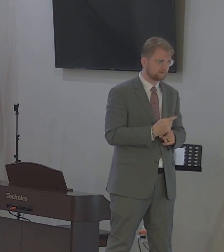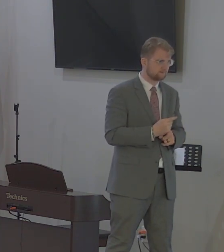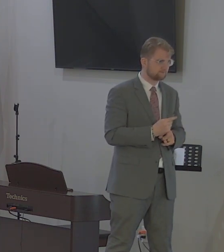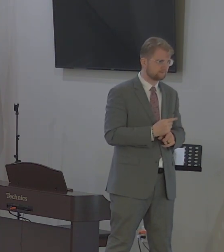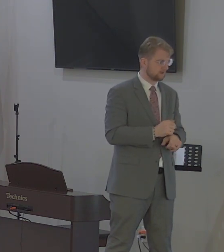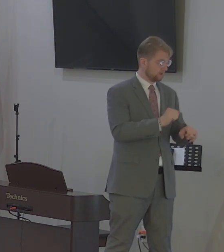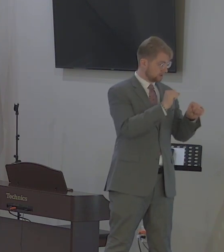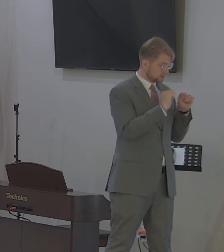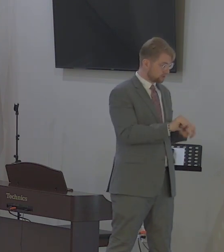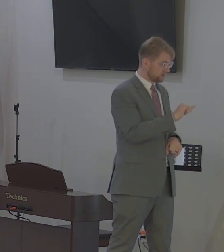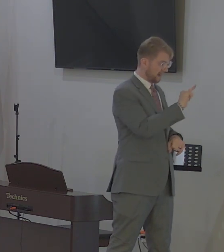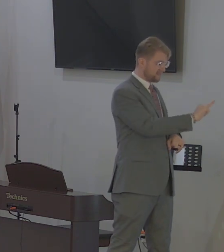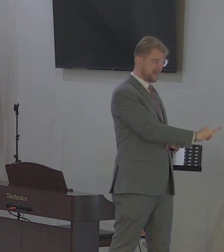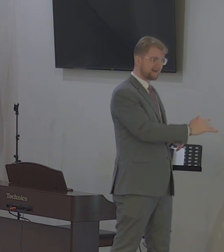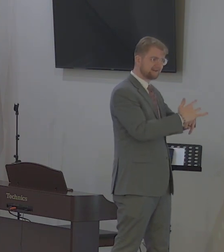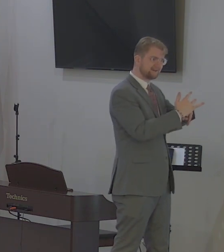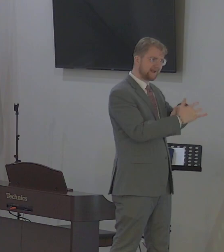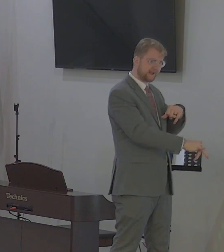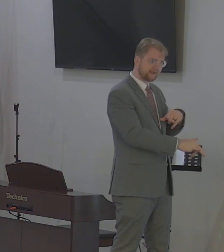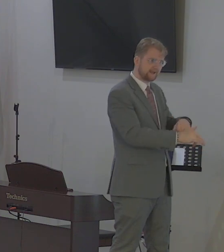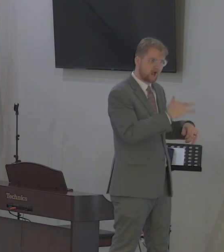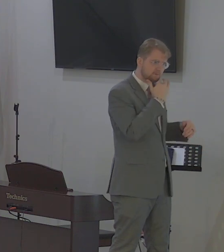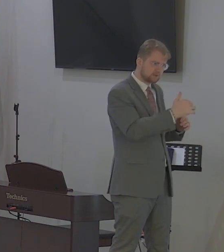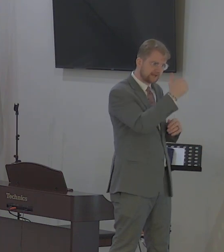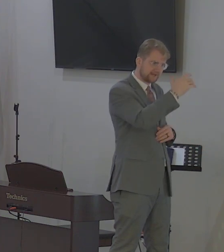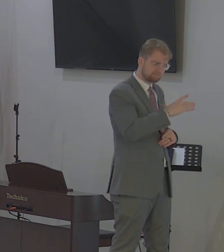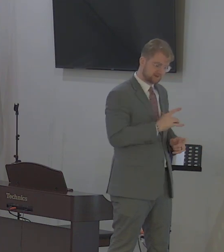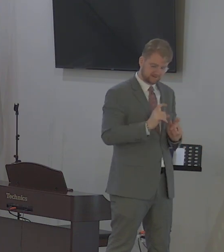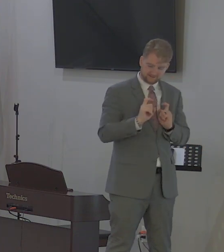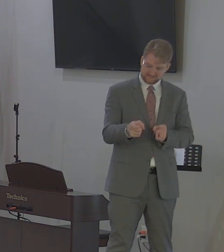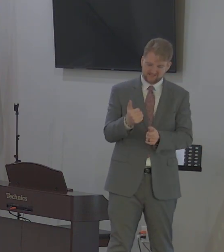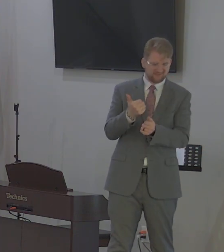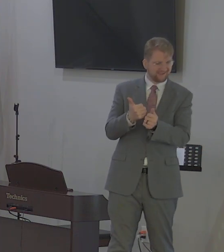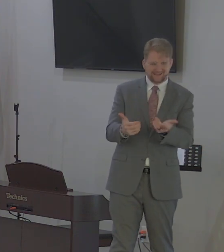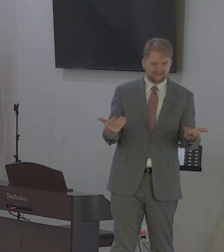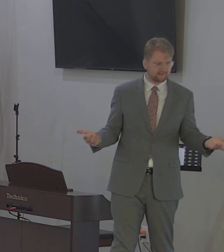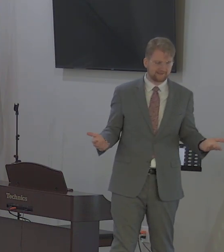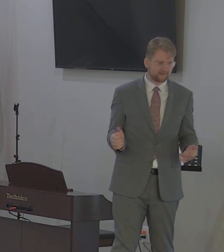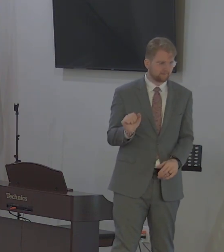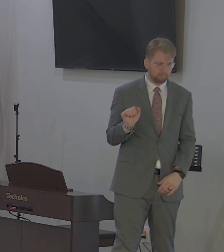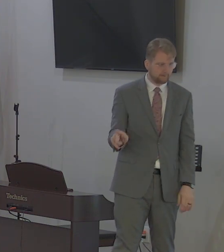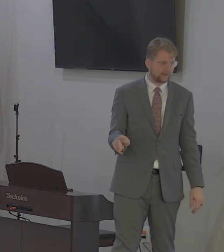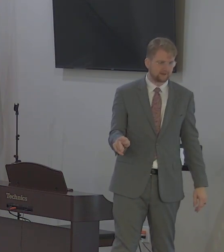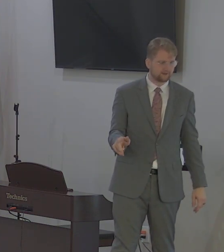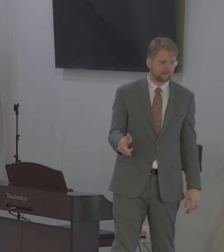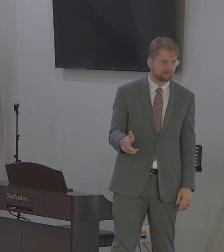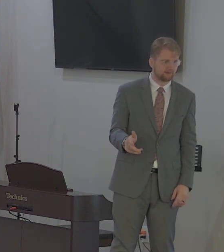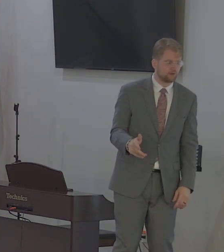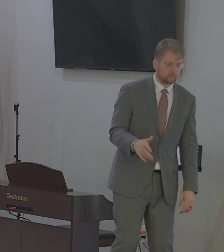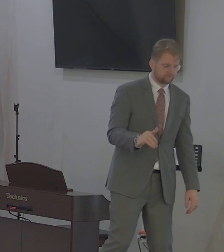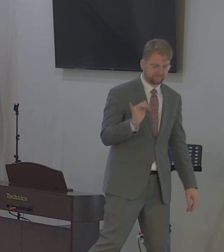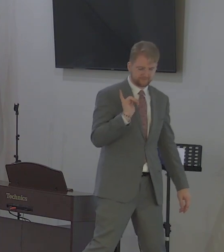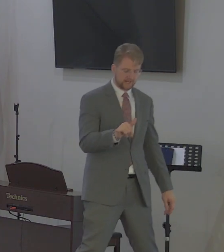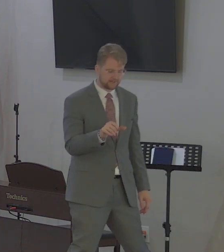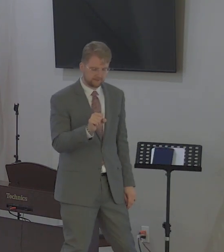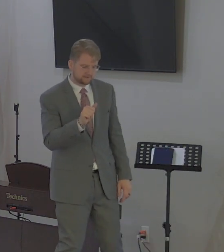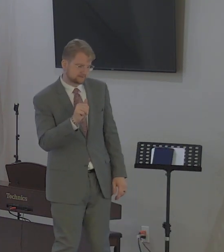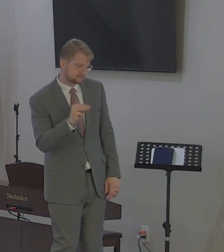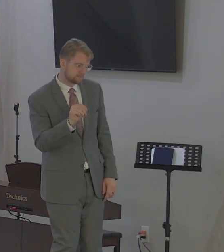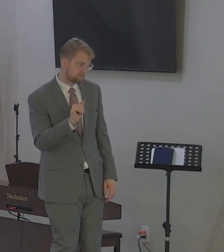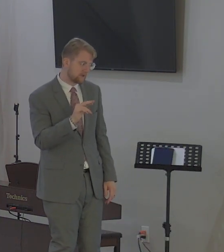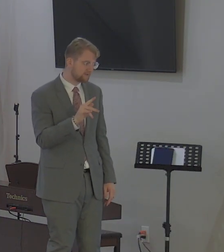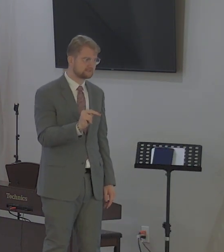an individual, that half-dead, beaten, would that in any glory, that